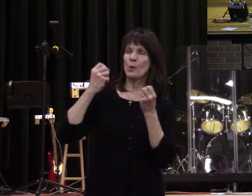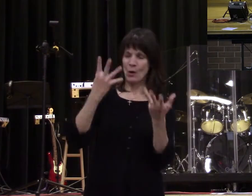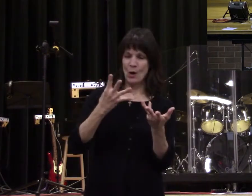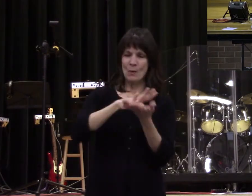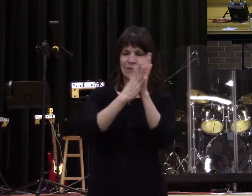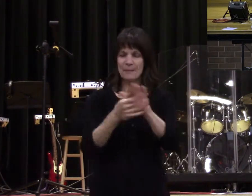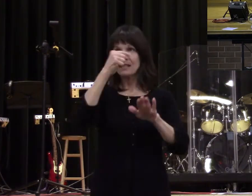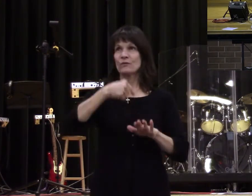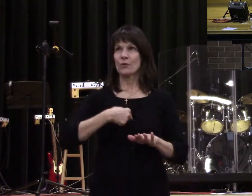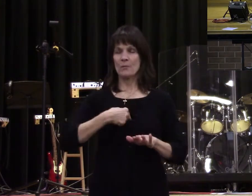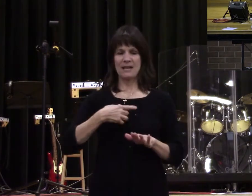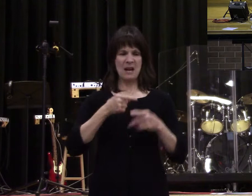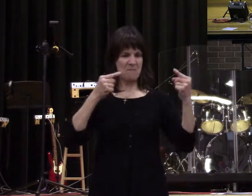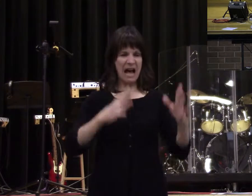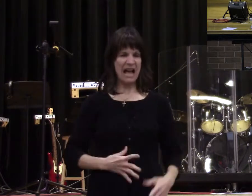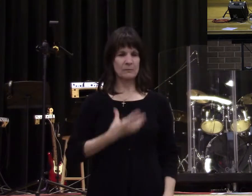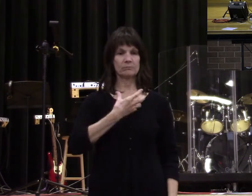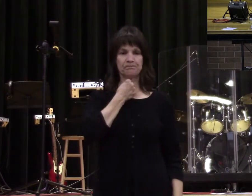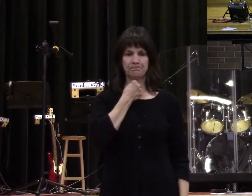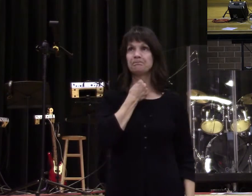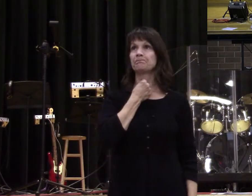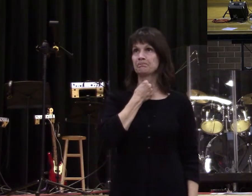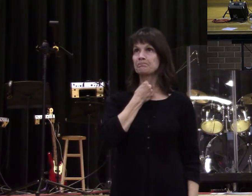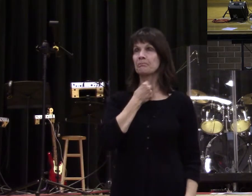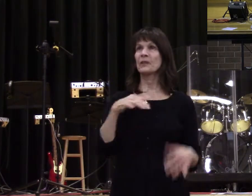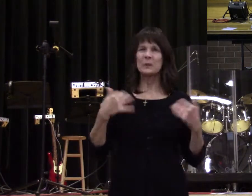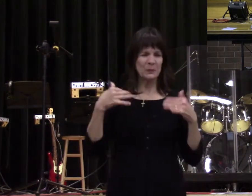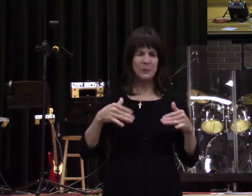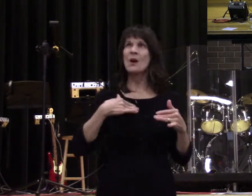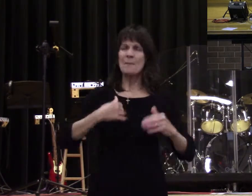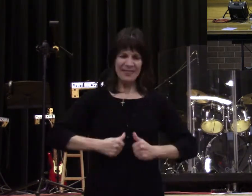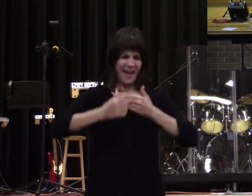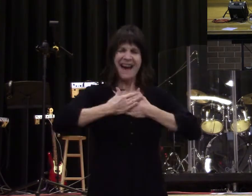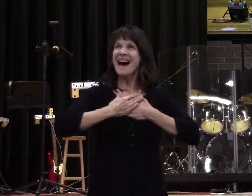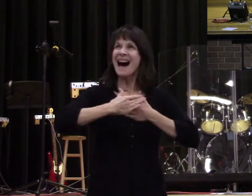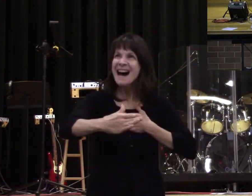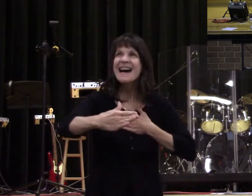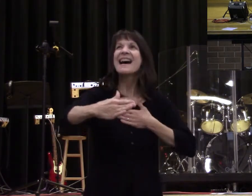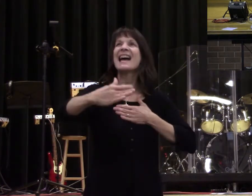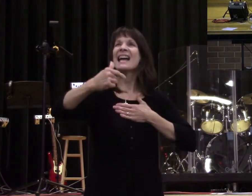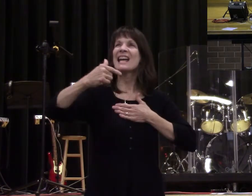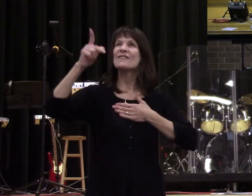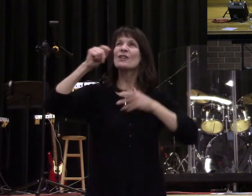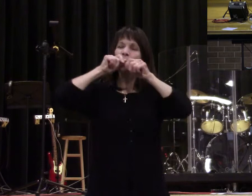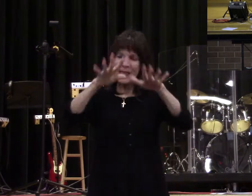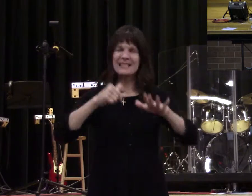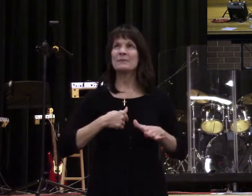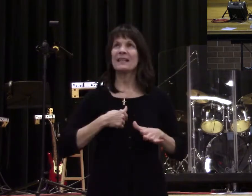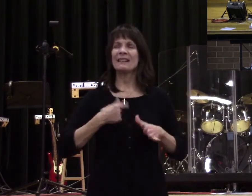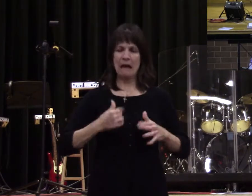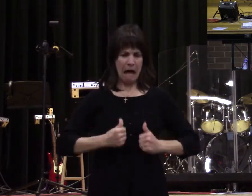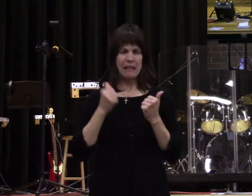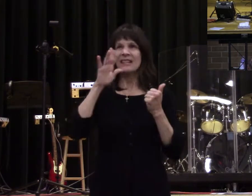"Goodness and mercy. Hallelujah. Follow me all the days of my life, and I will dwell in the house of the Lord